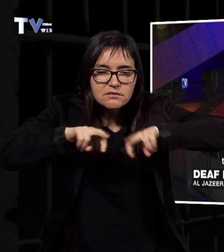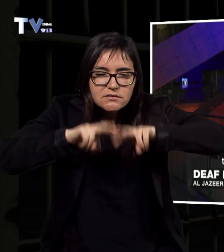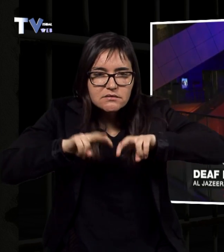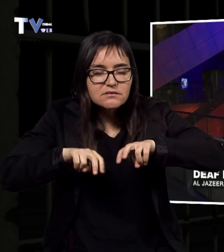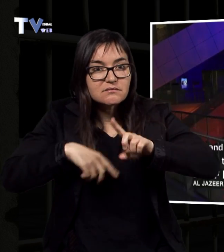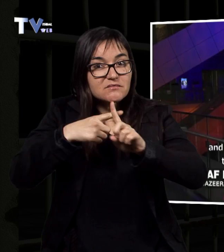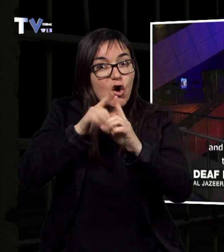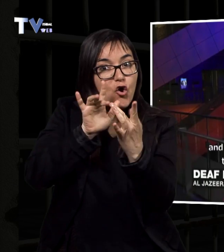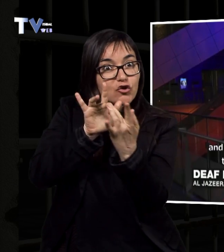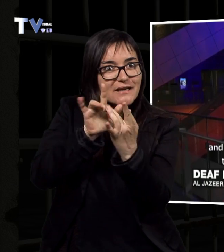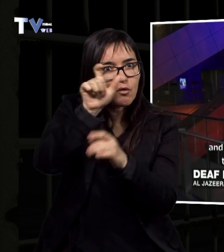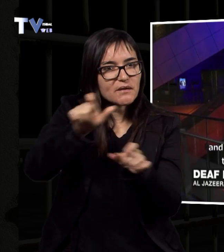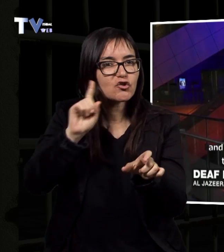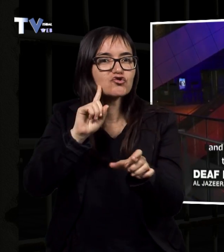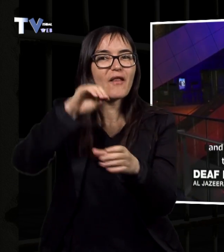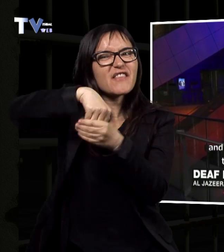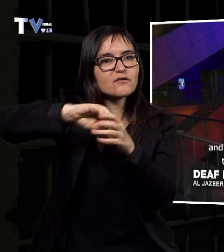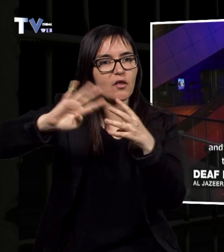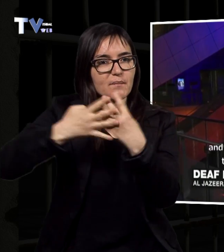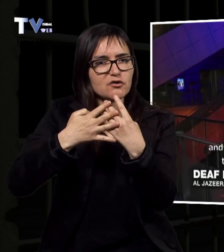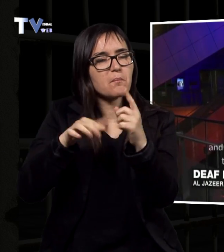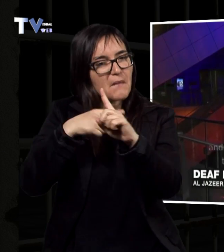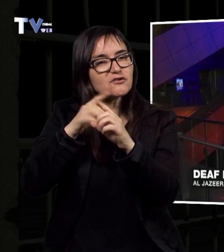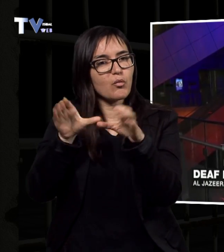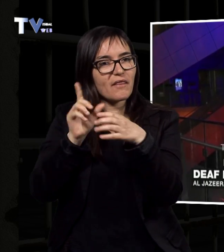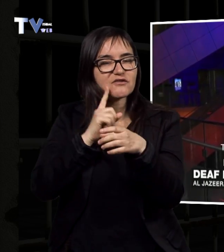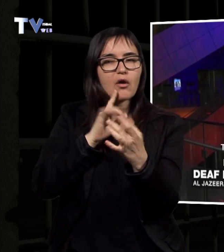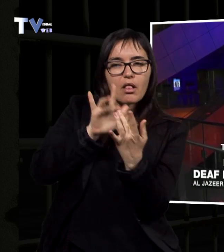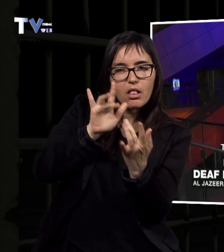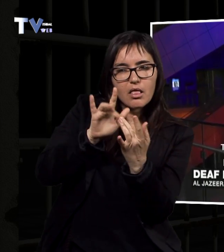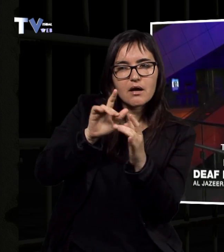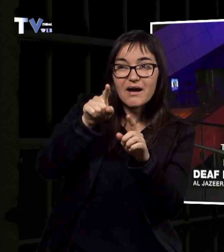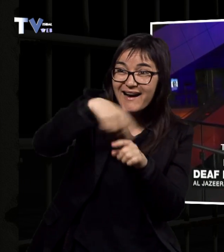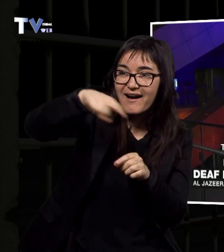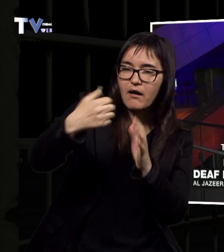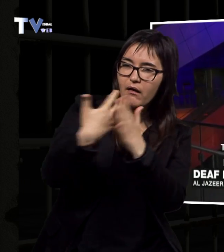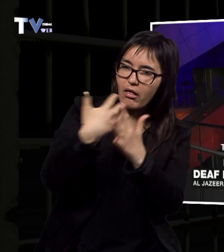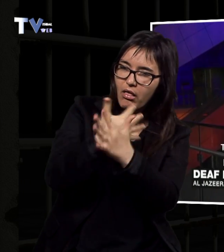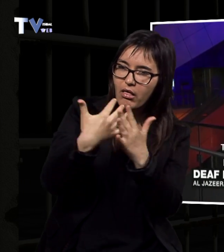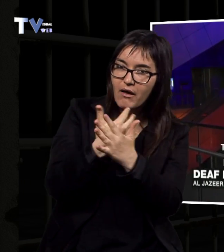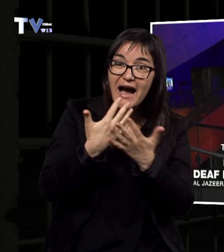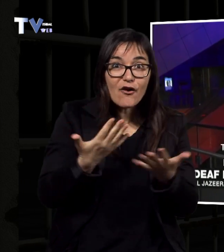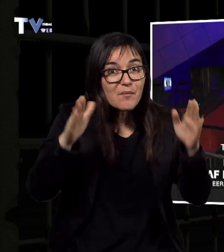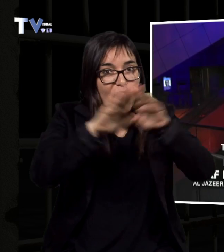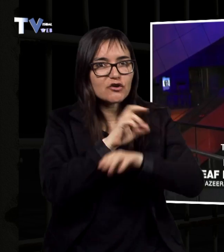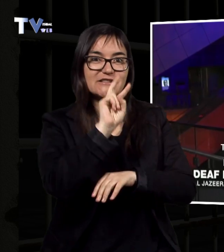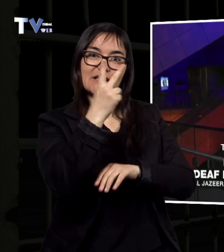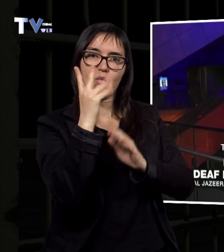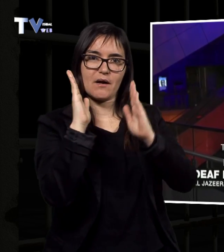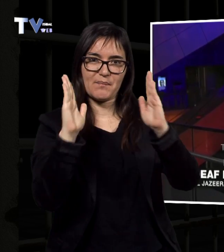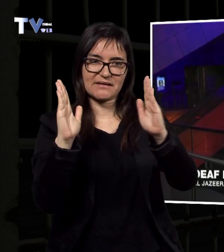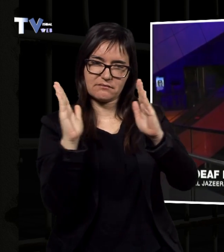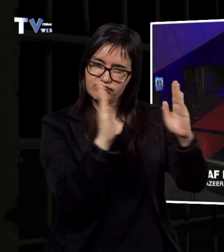and in the hearing impaired community to bring this important story out. Tonight, we begin with the second part of this exclusive, in-depth